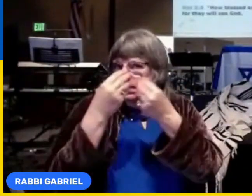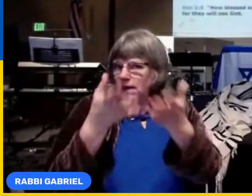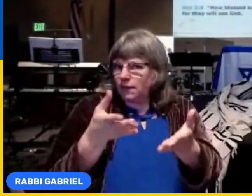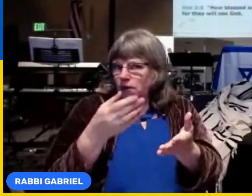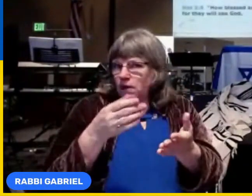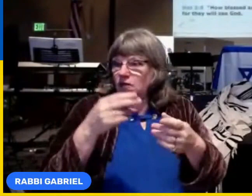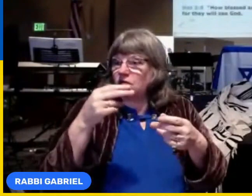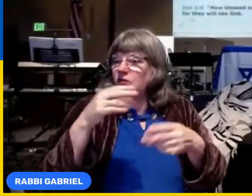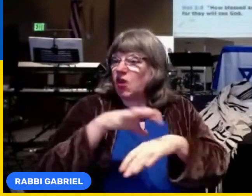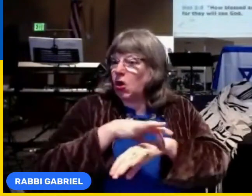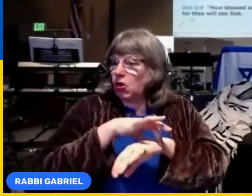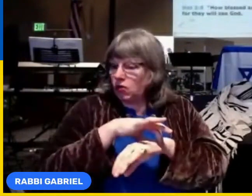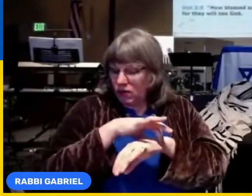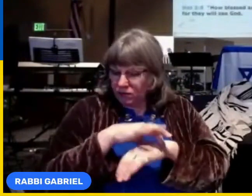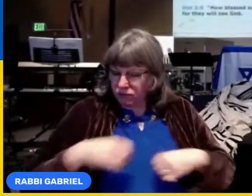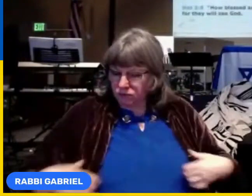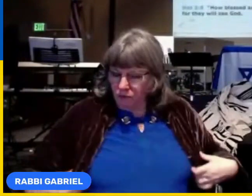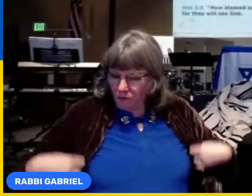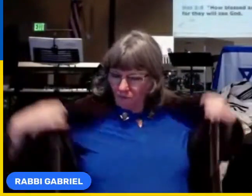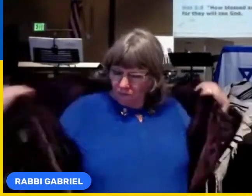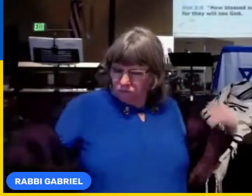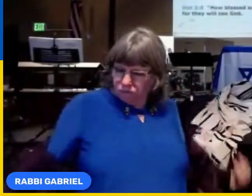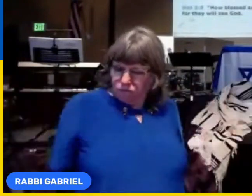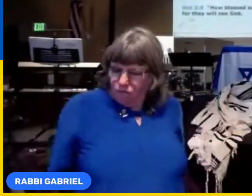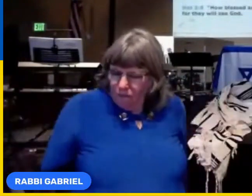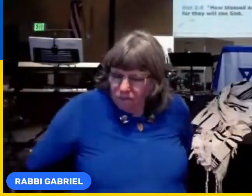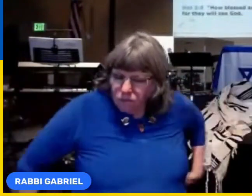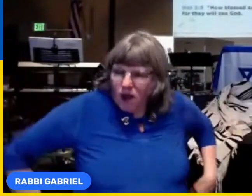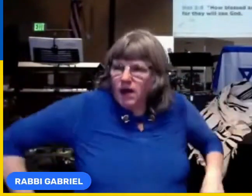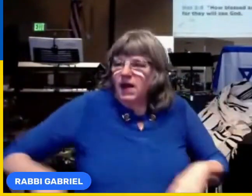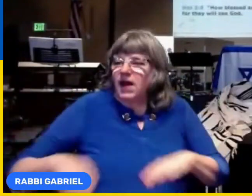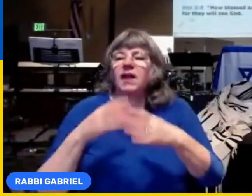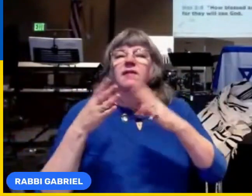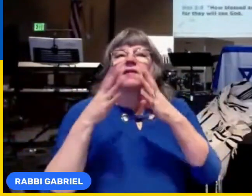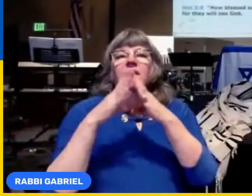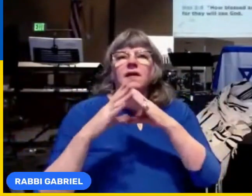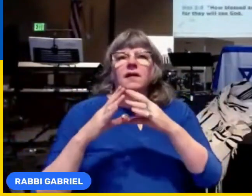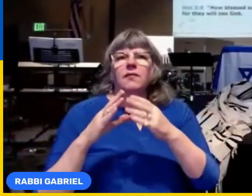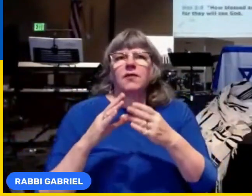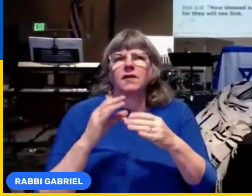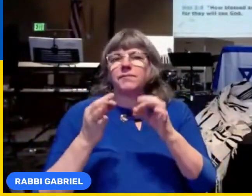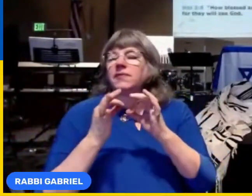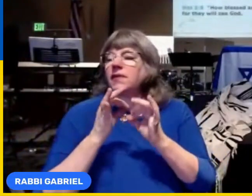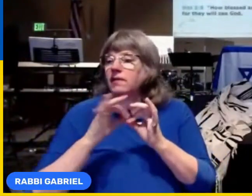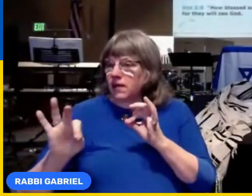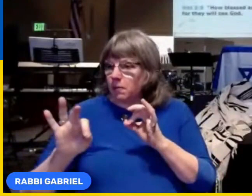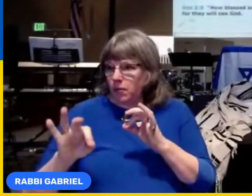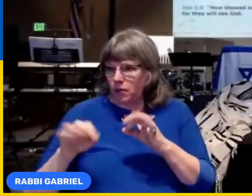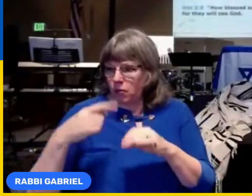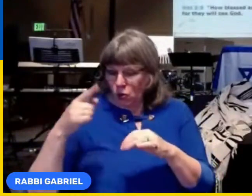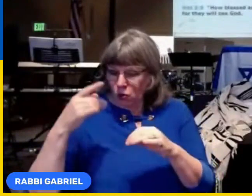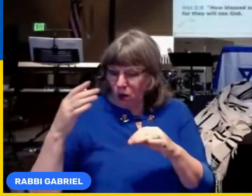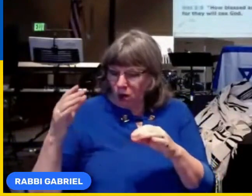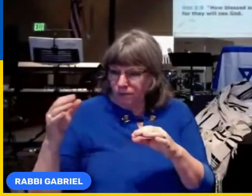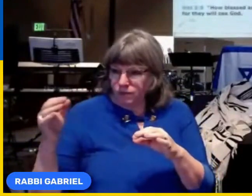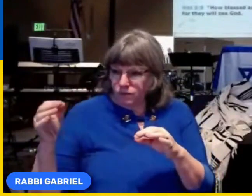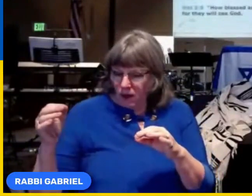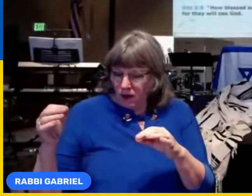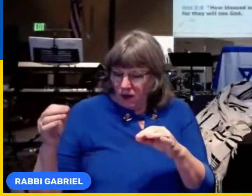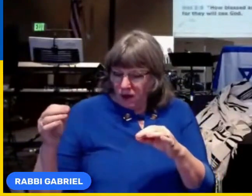It is the simple that are blessed, not the proud, the rebellious, and